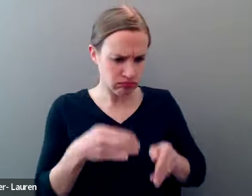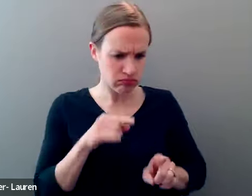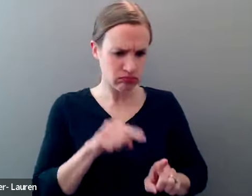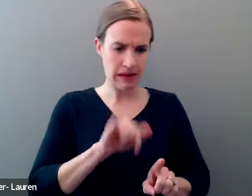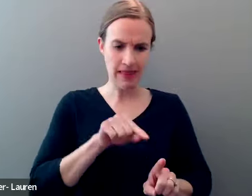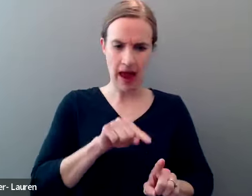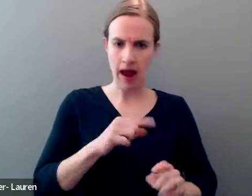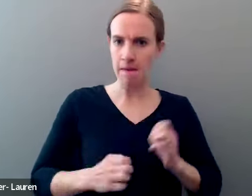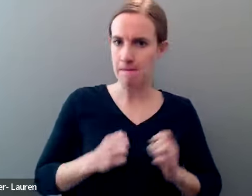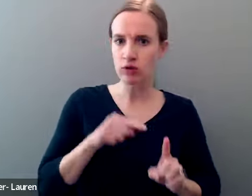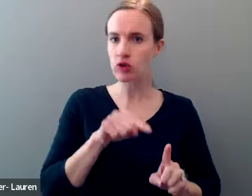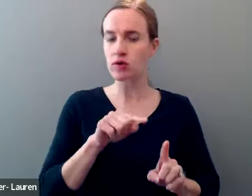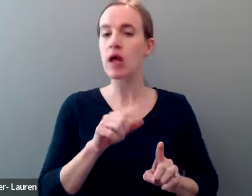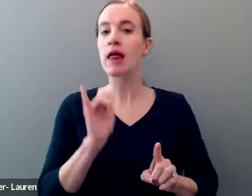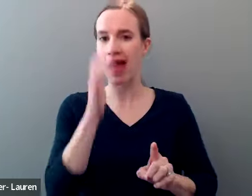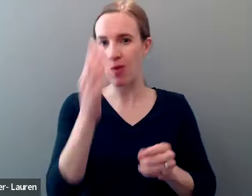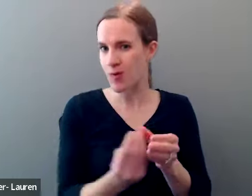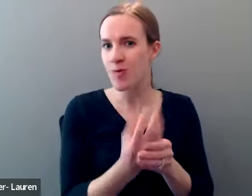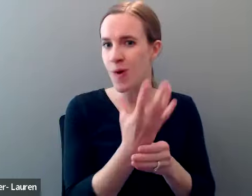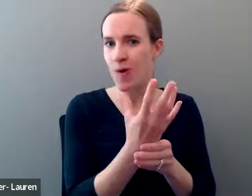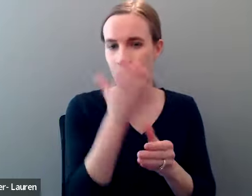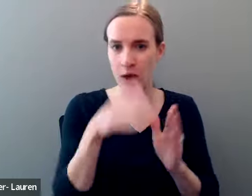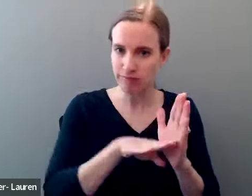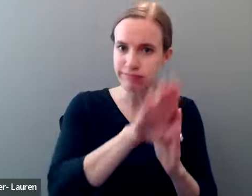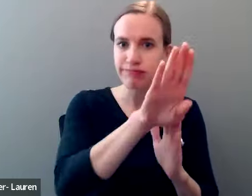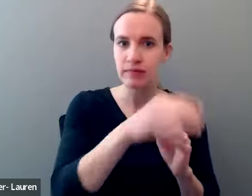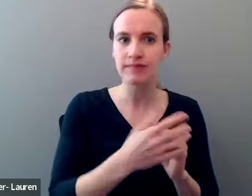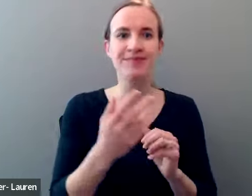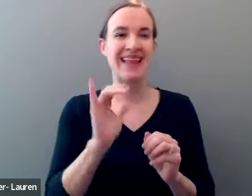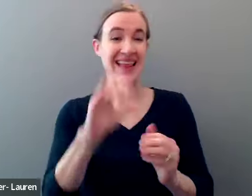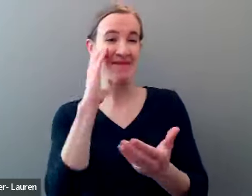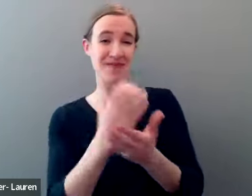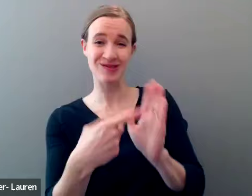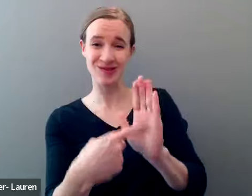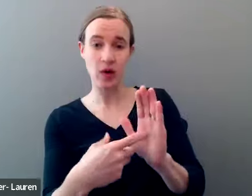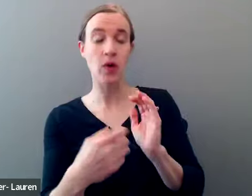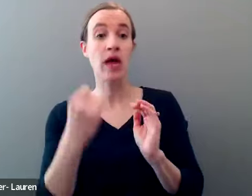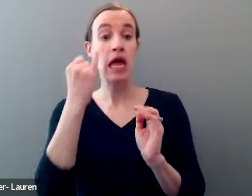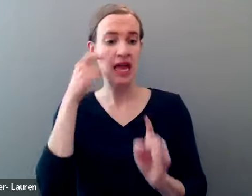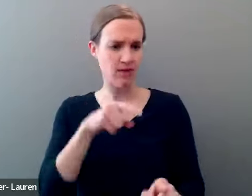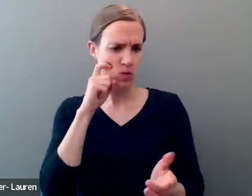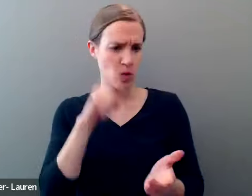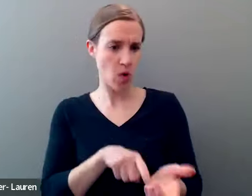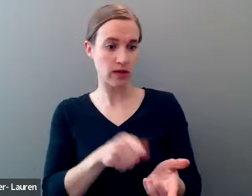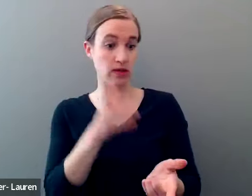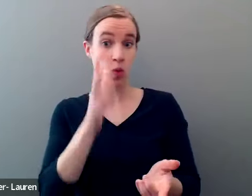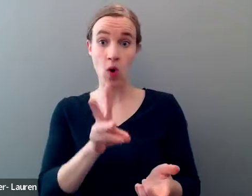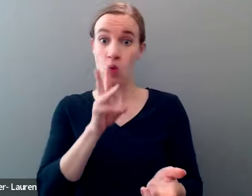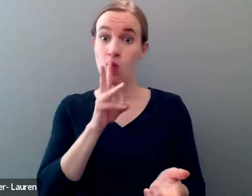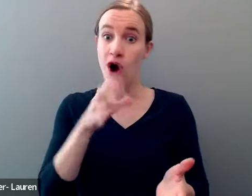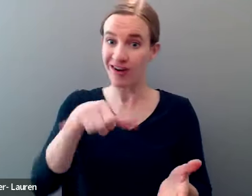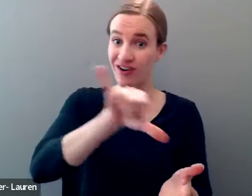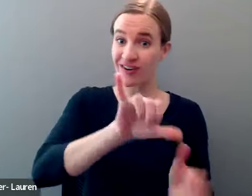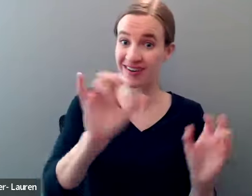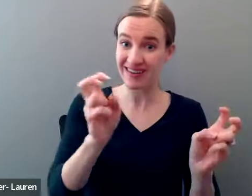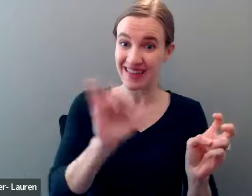if you're going to water it, you're going to grow it. If you're not going to water it, you're not. And so with tracking, the sensations